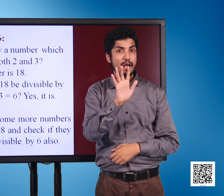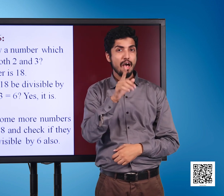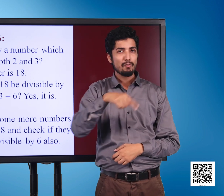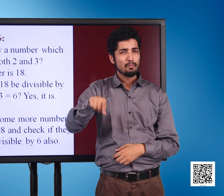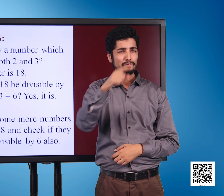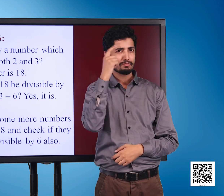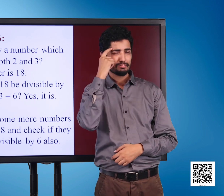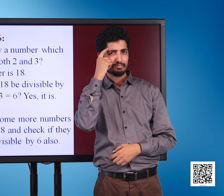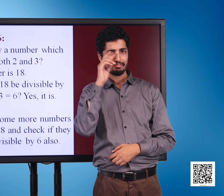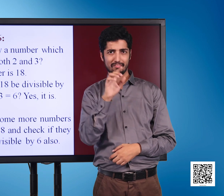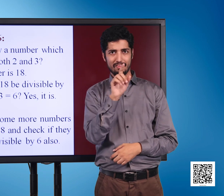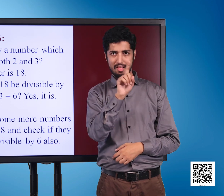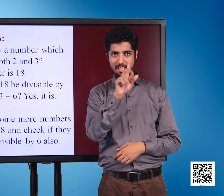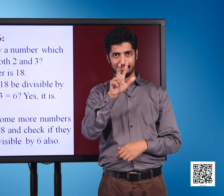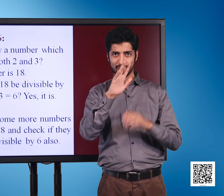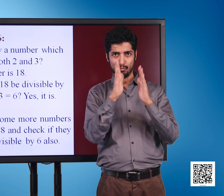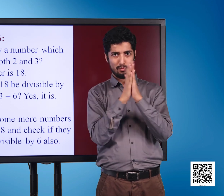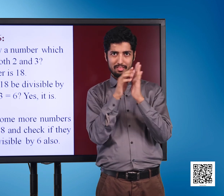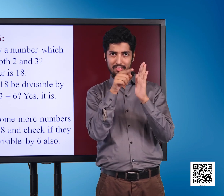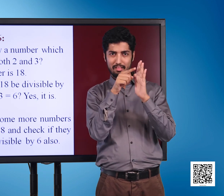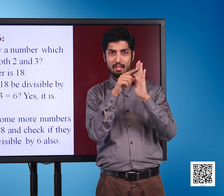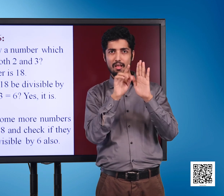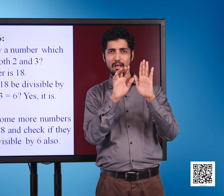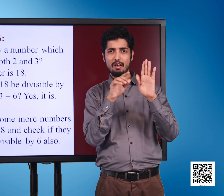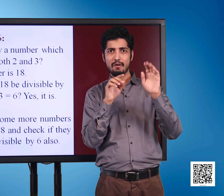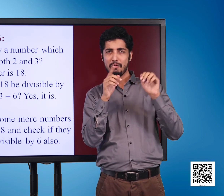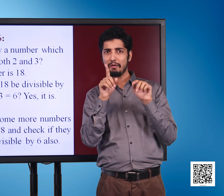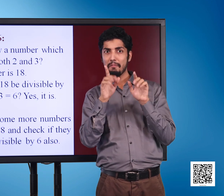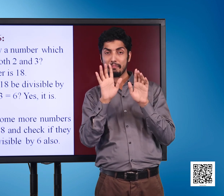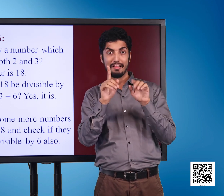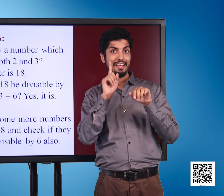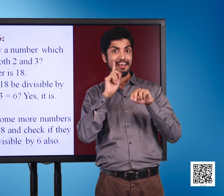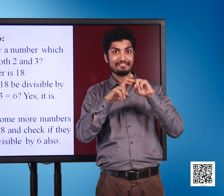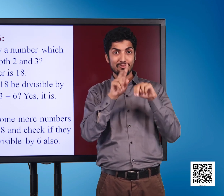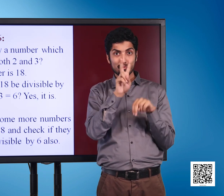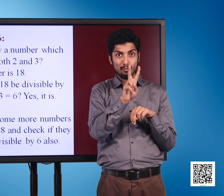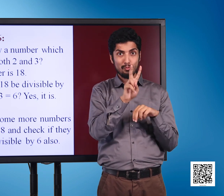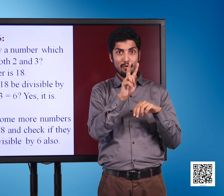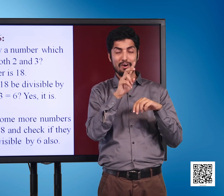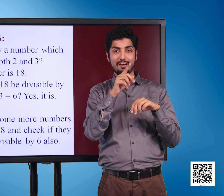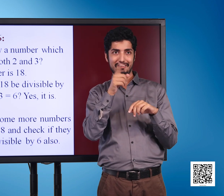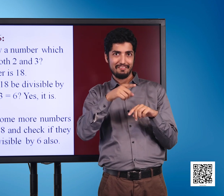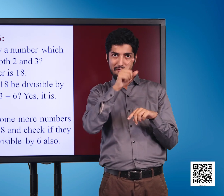Will 18 be divisible by 2 multiplied by 3 is equal to 6? Yes, it is.